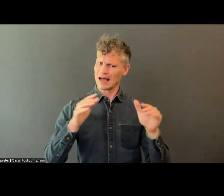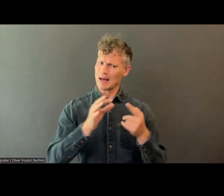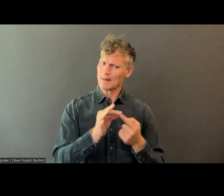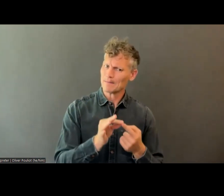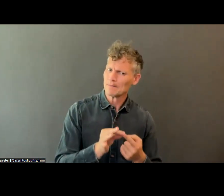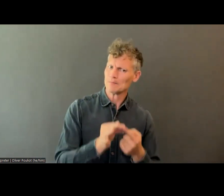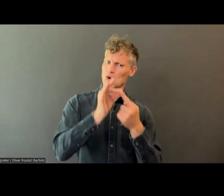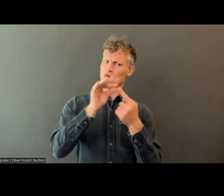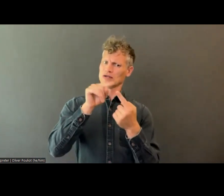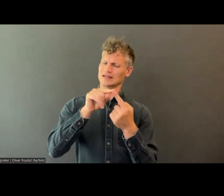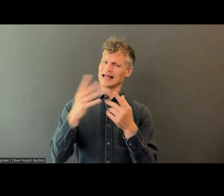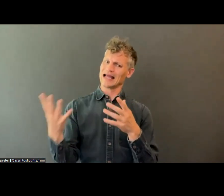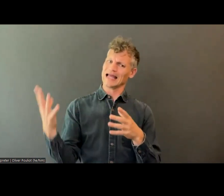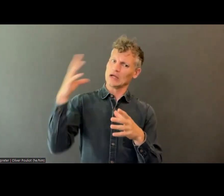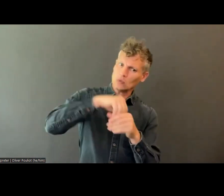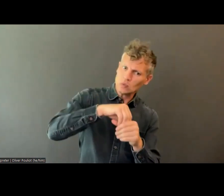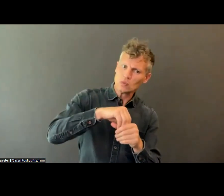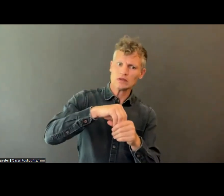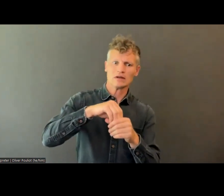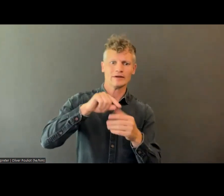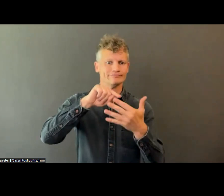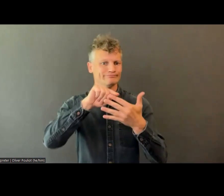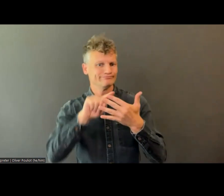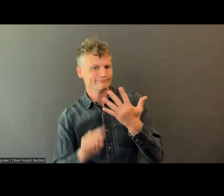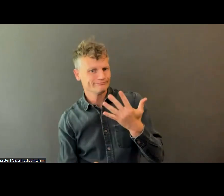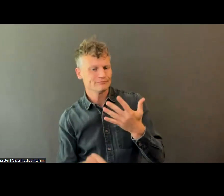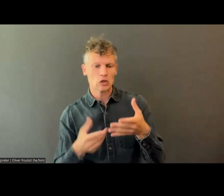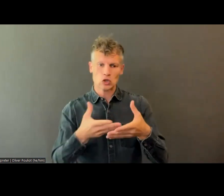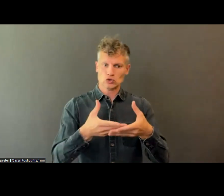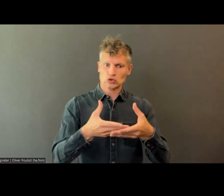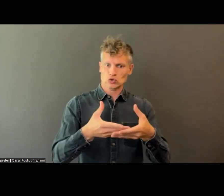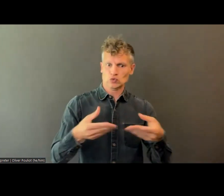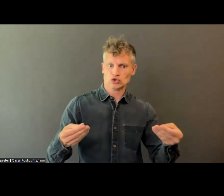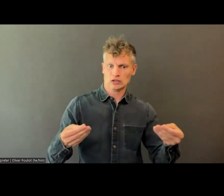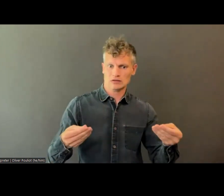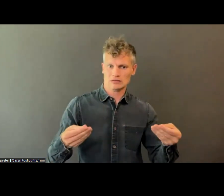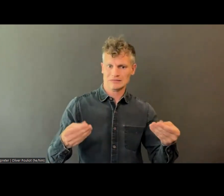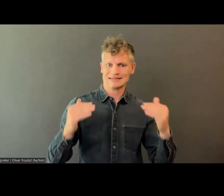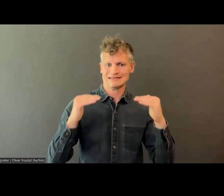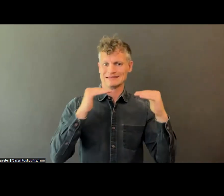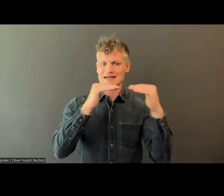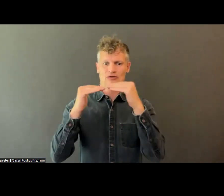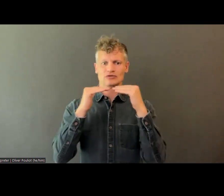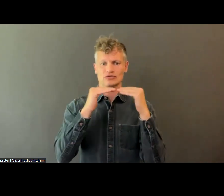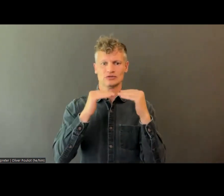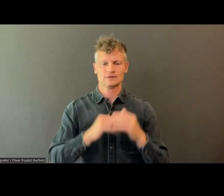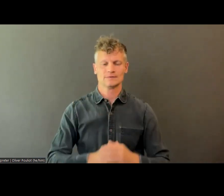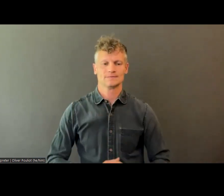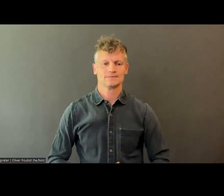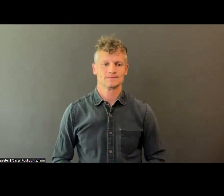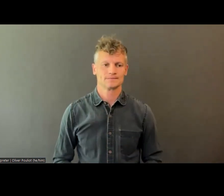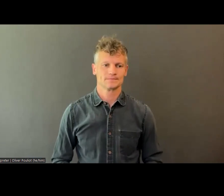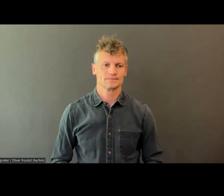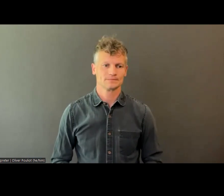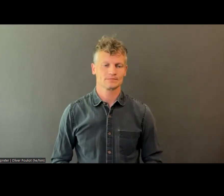organization accessible for everyone. So I think there's an enormous opportunity here to help develop perhaps some of those